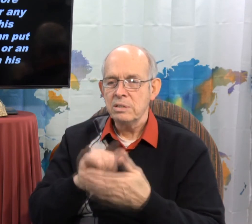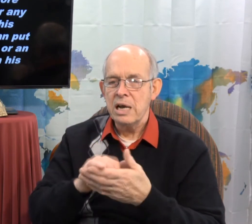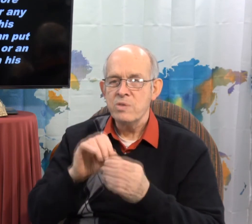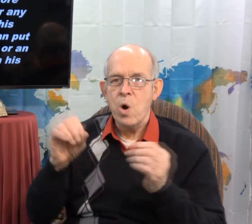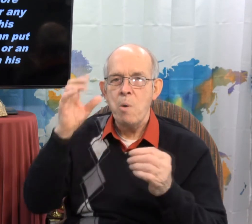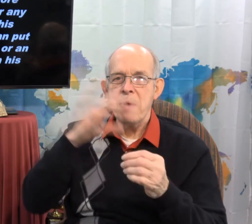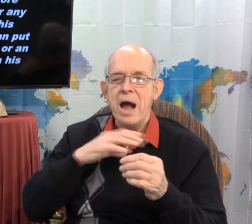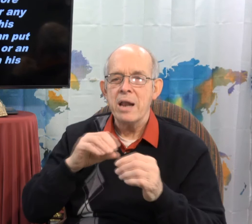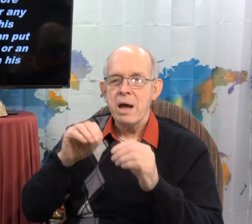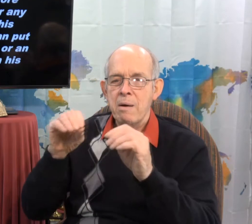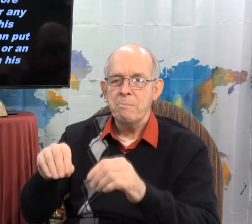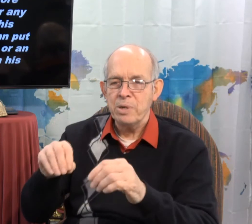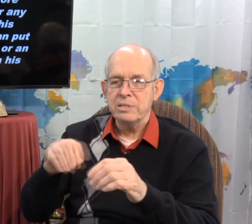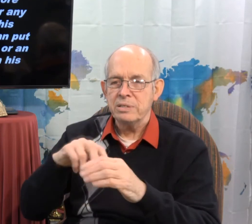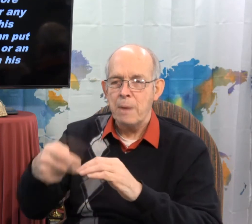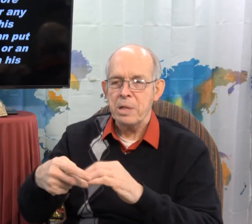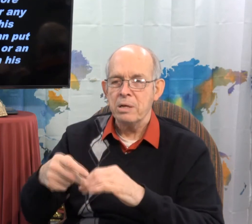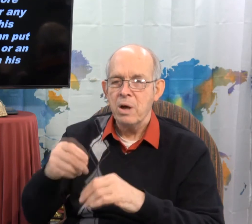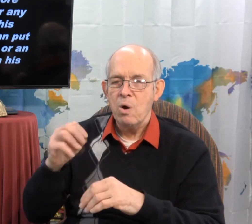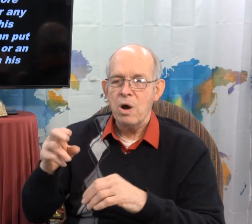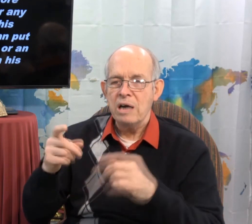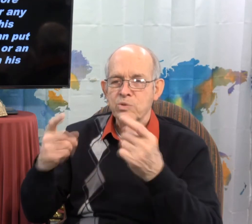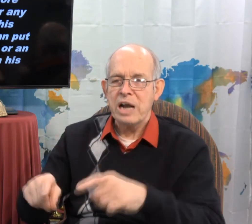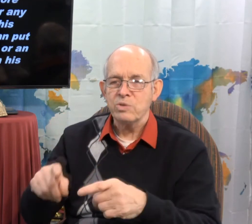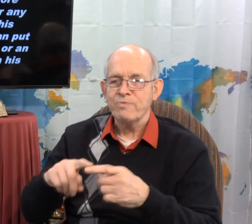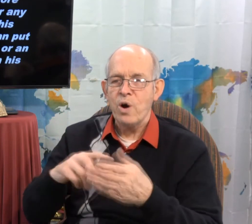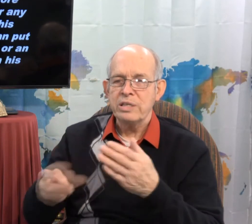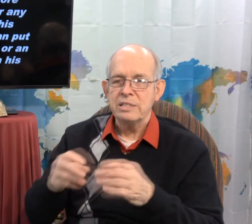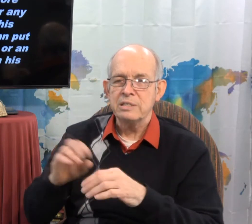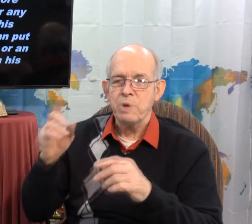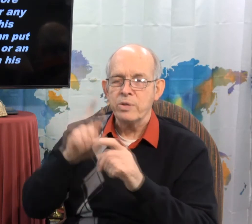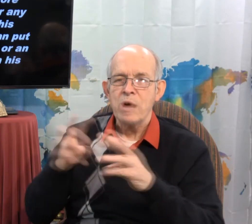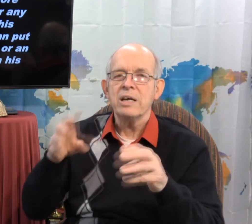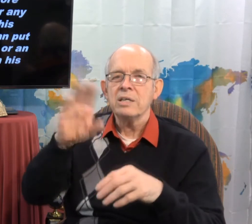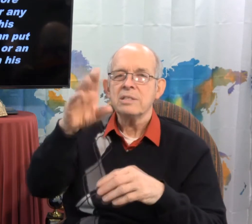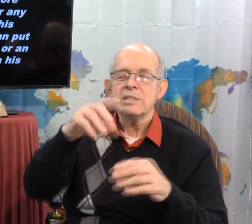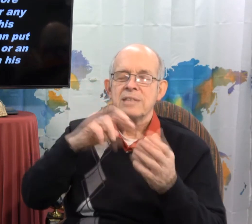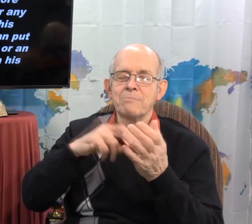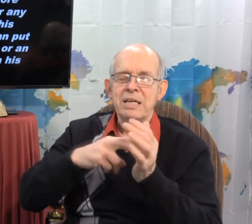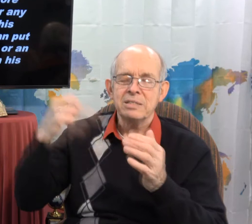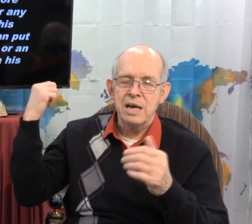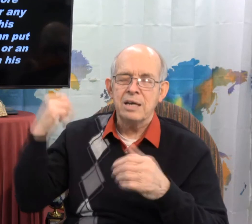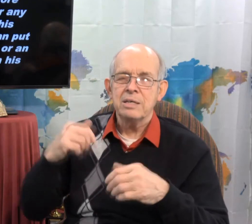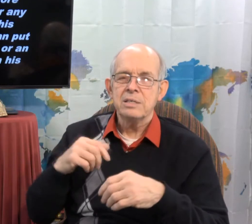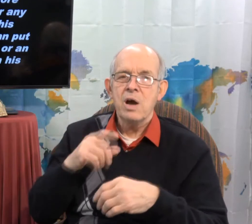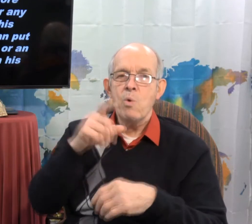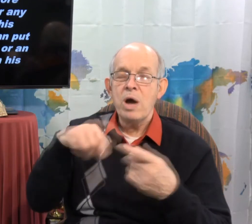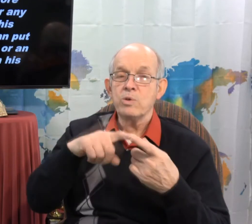that no man but the deputy the profession for the union, by the way. That means, well, you